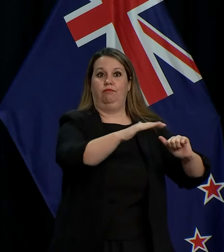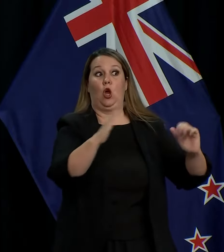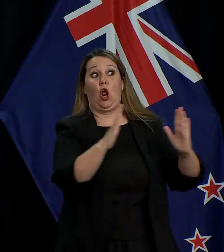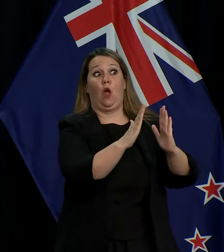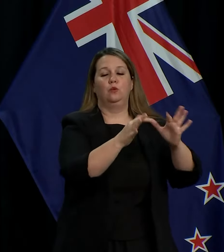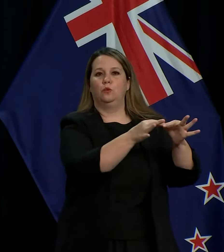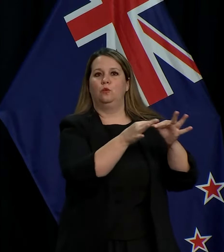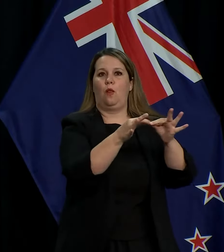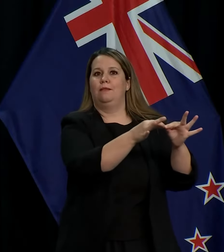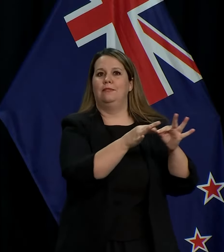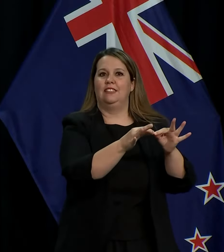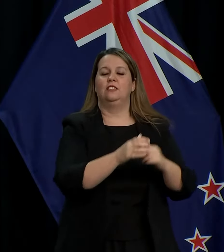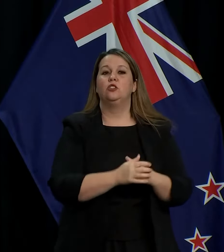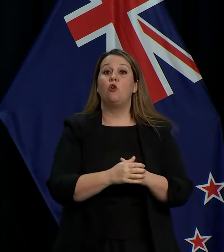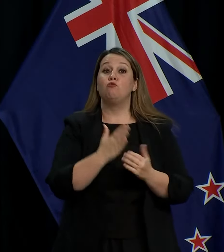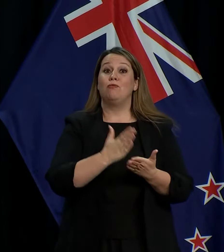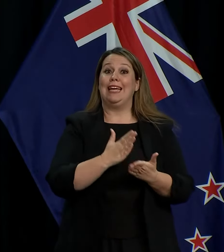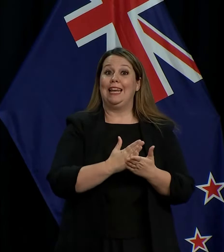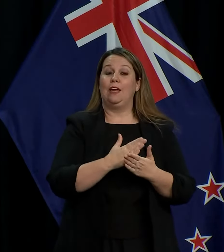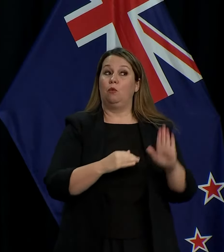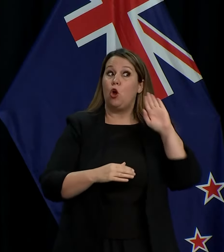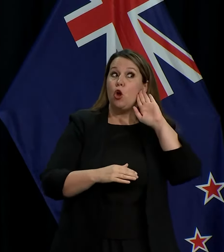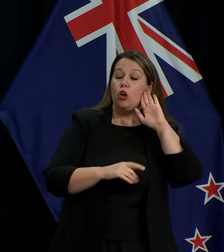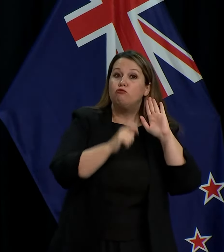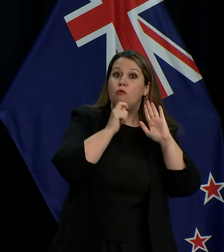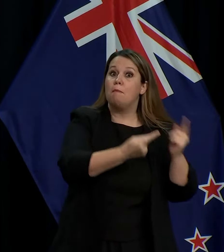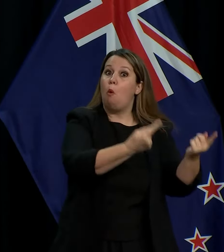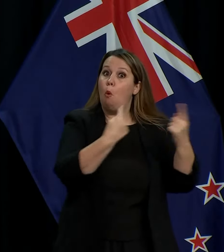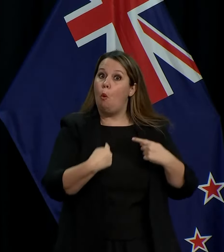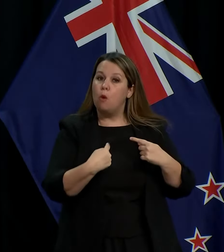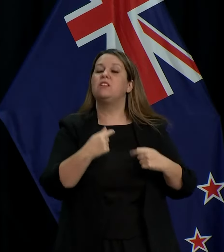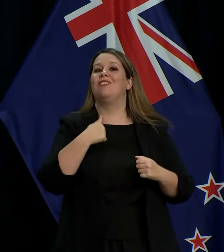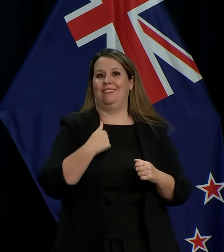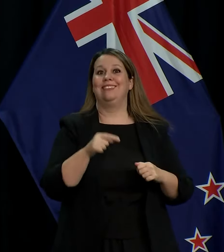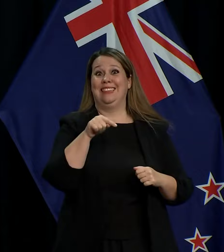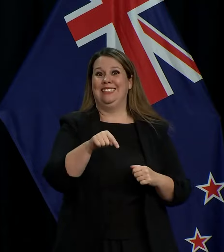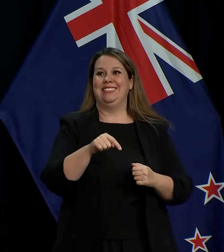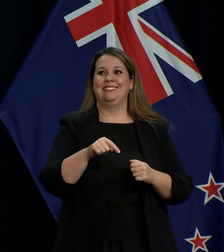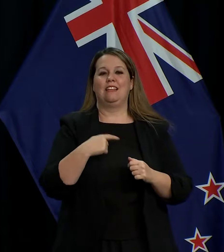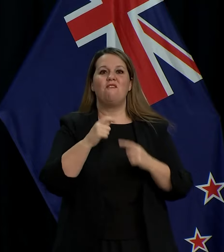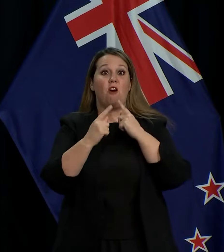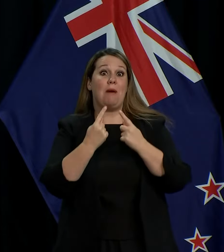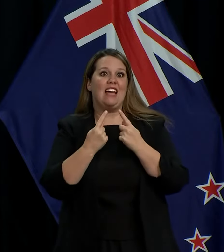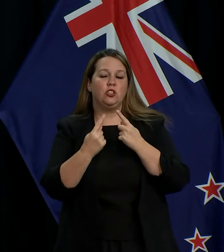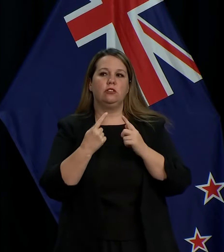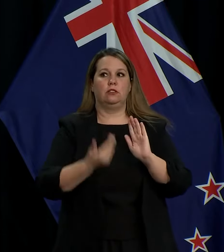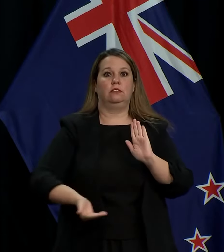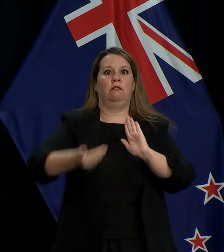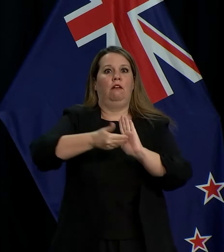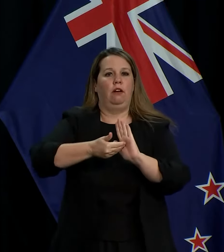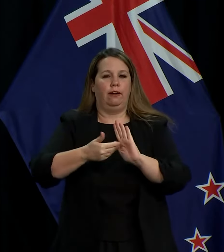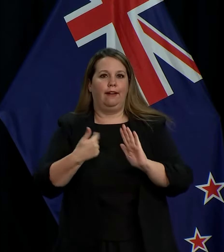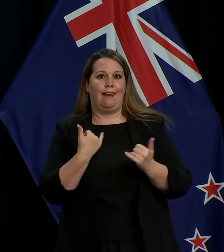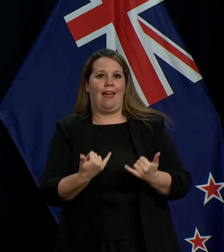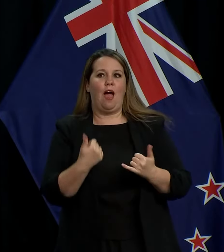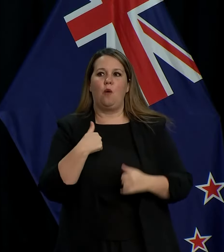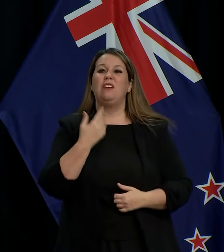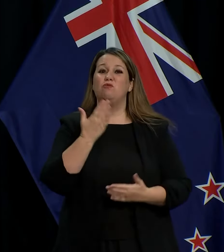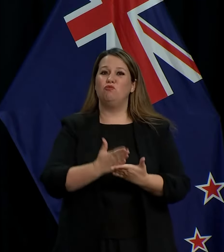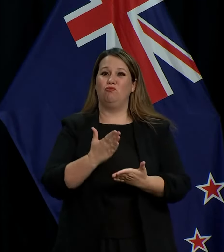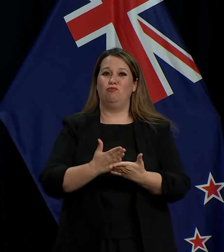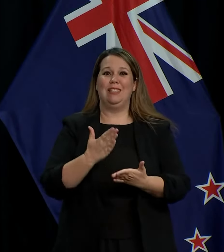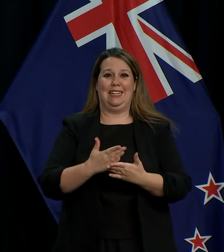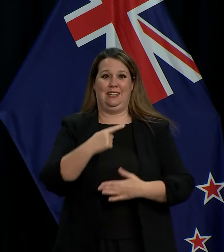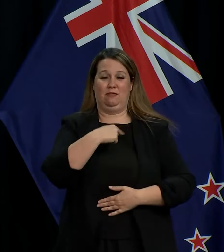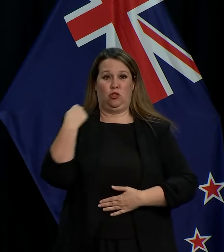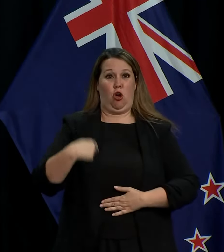reported is an additional layer to that and mirrors existing arrangements and is incredibly disruptive to the region.